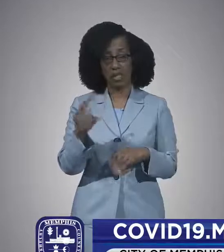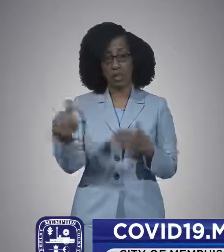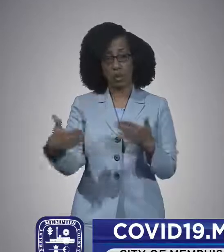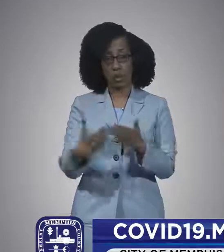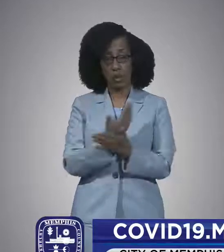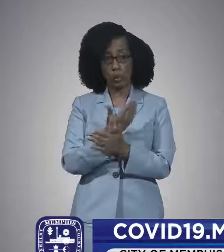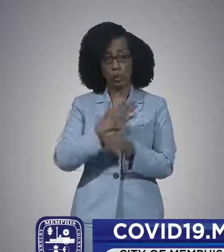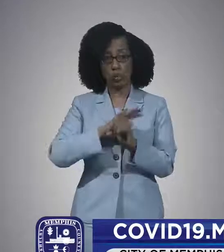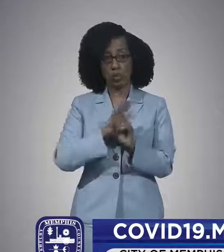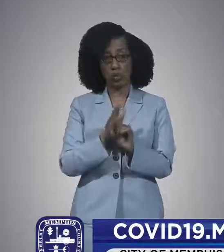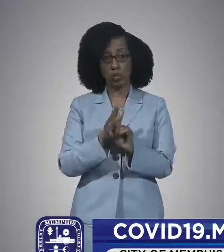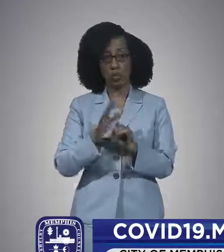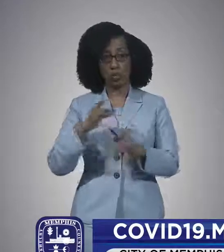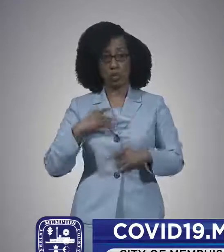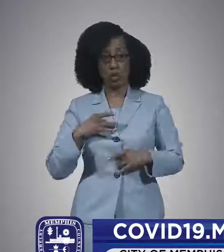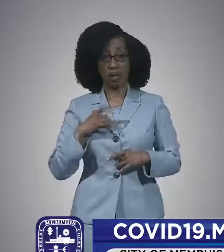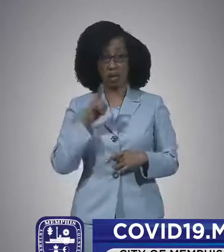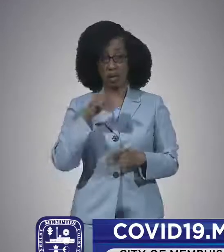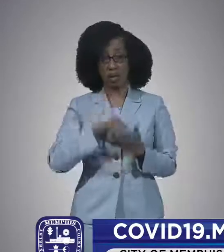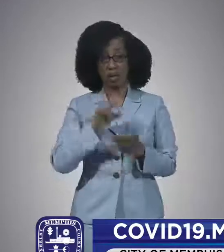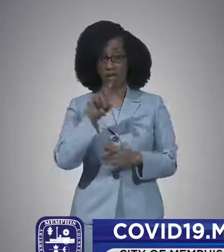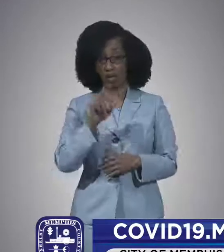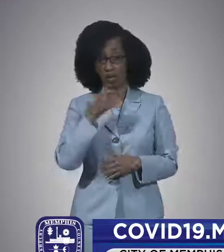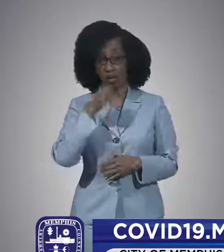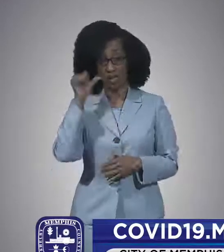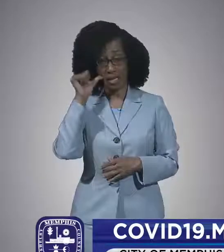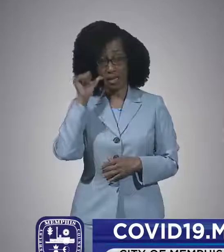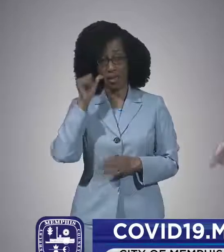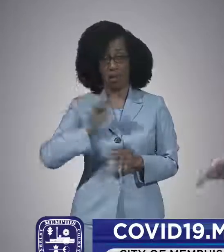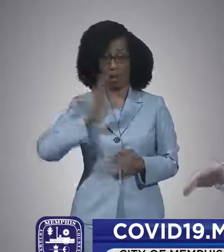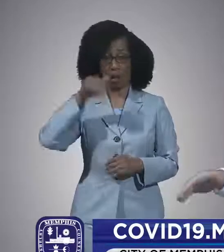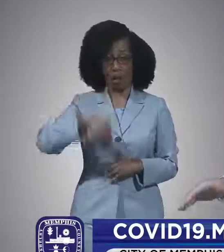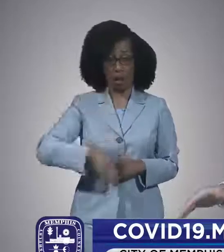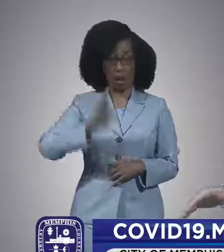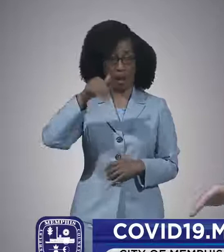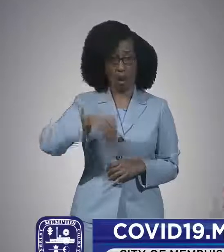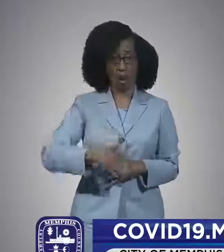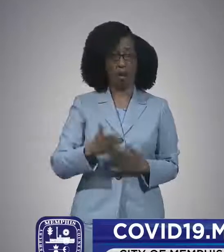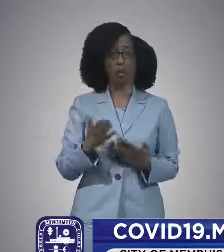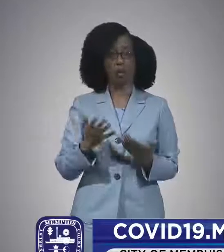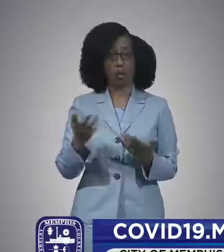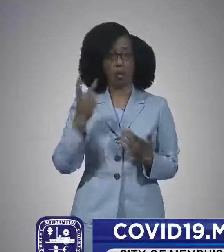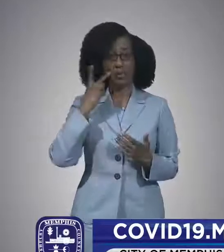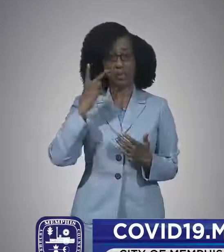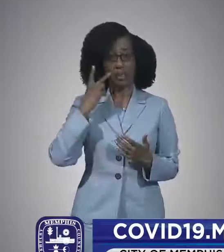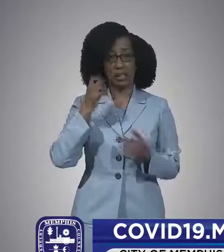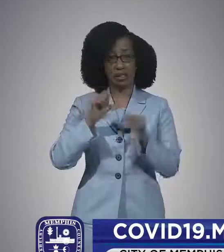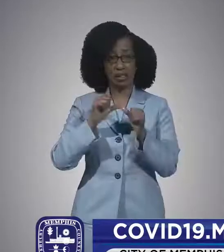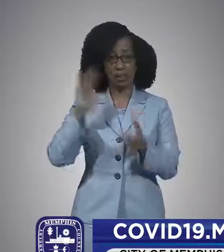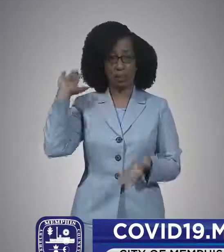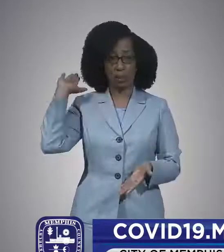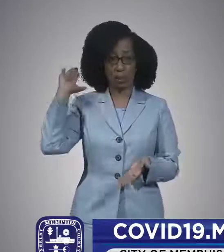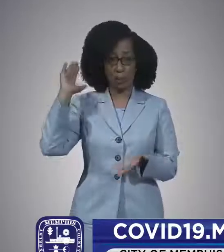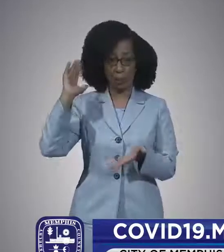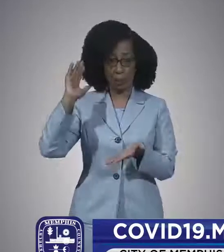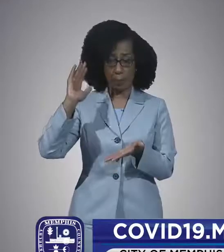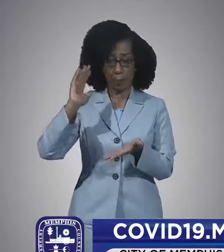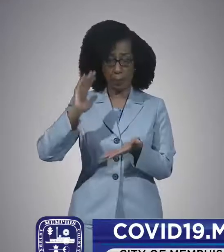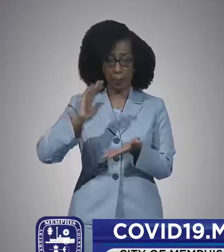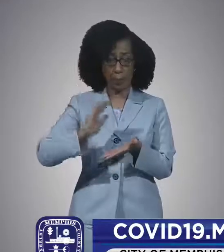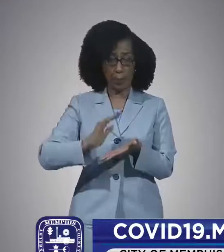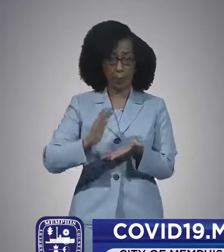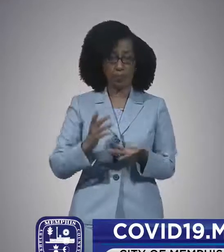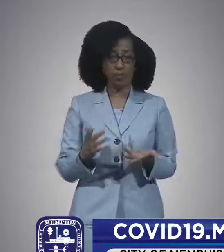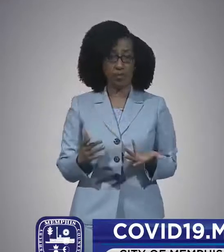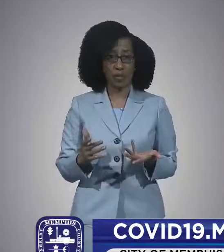today, but 1,200 yesterday. So it really does go up and down, and we're looking for that continuous trend to come down. So it certainly